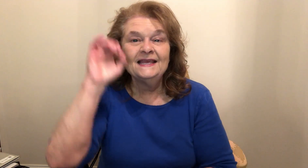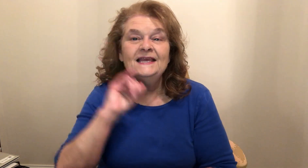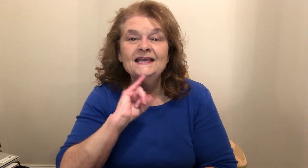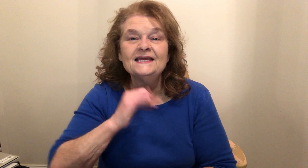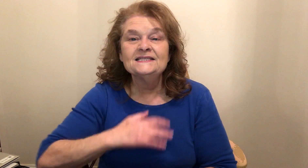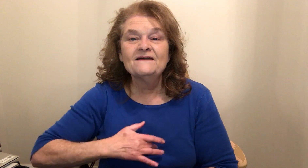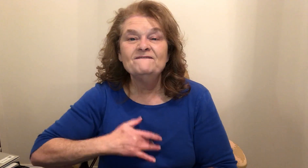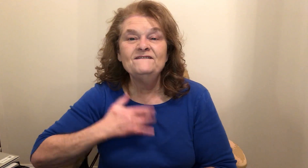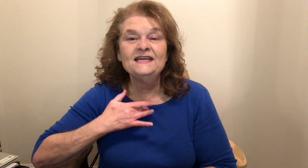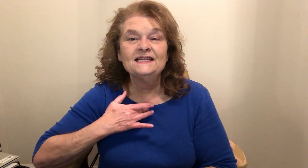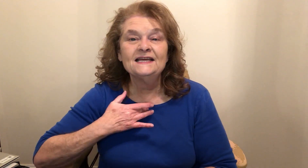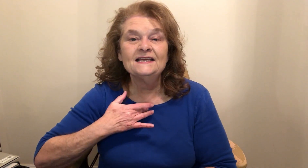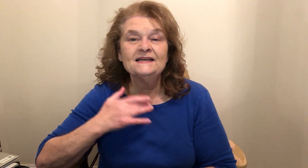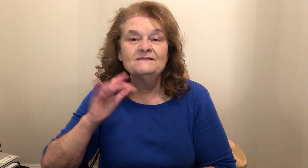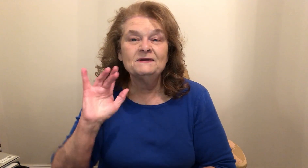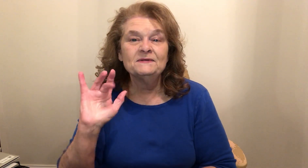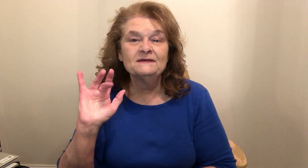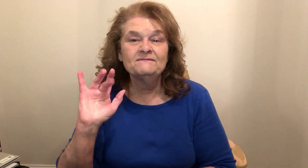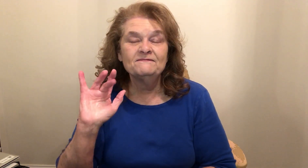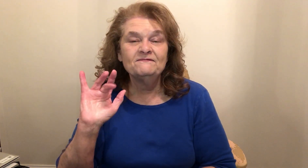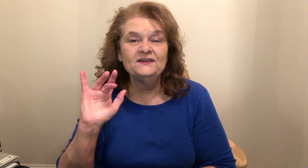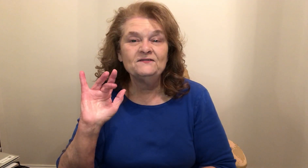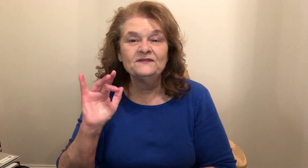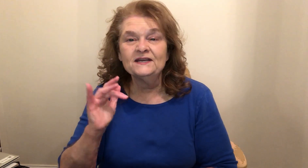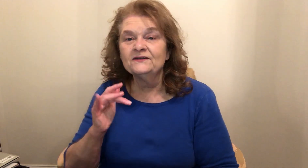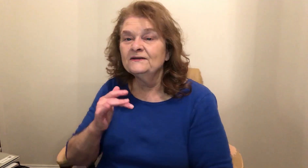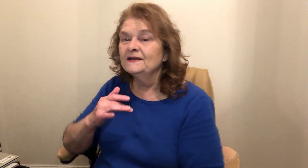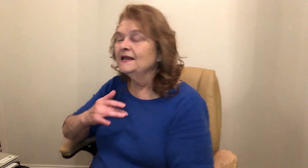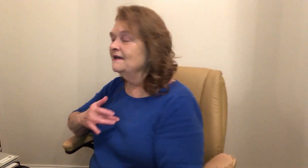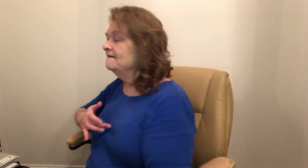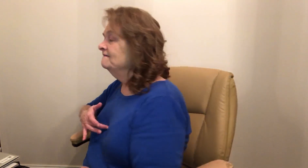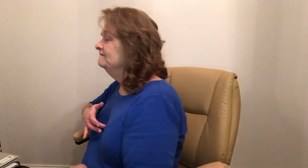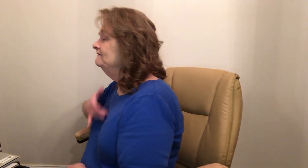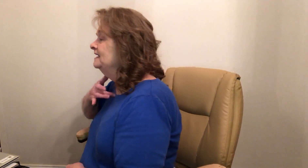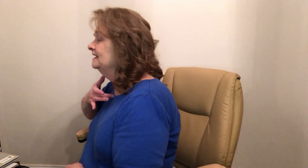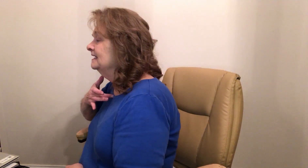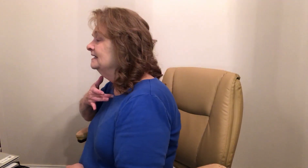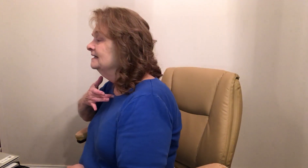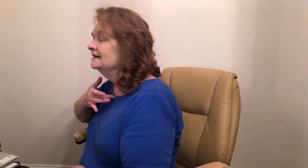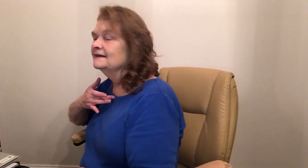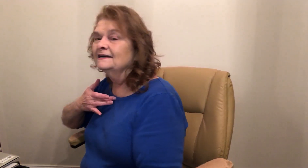He is feeling, remember the feel finger, feeling